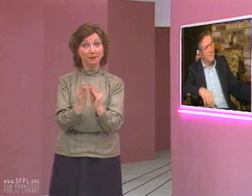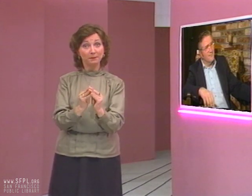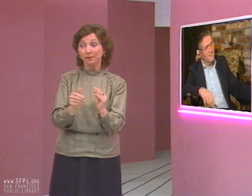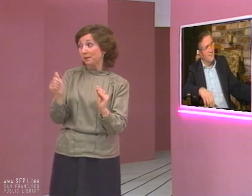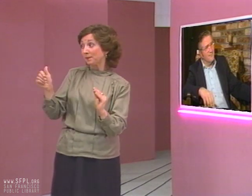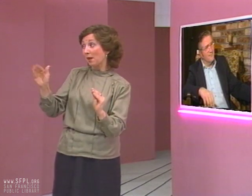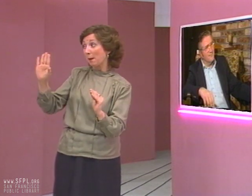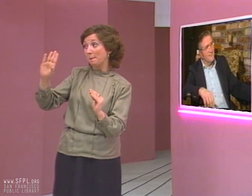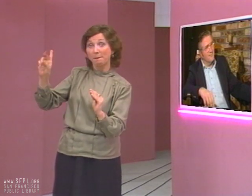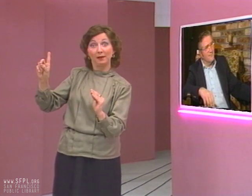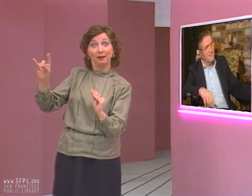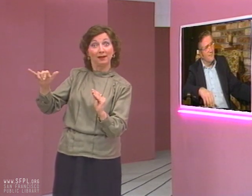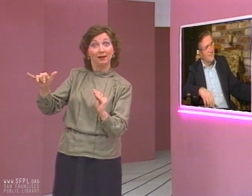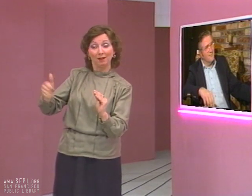National Association of the Deaf.